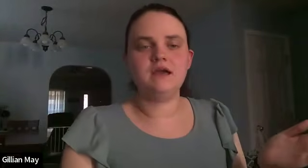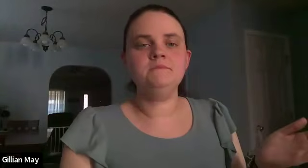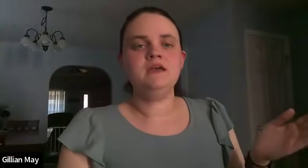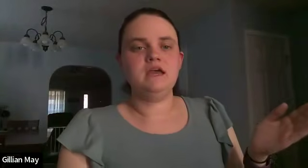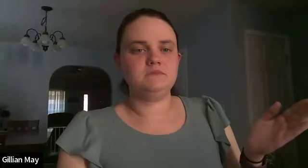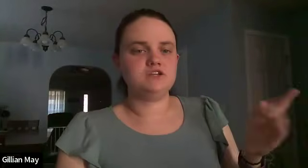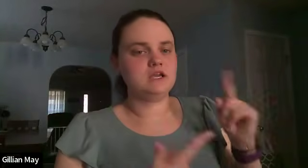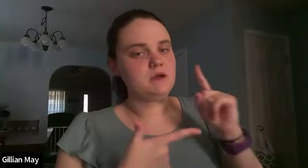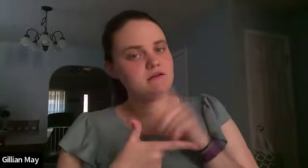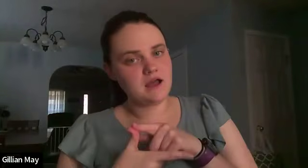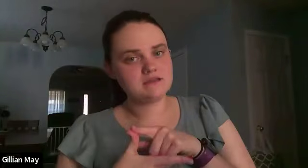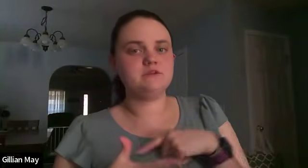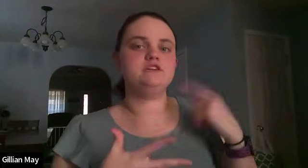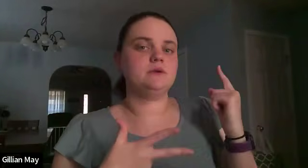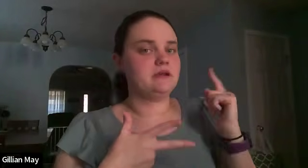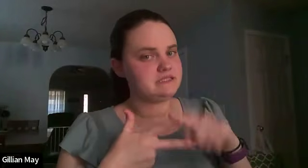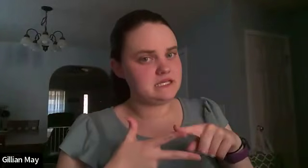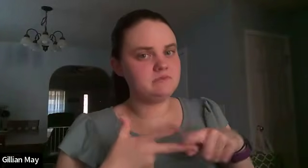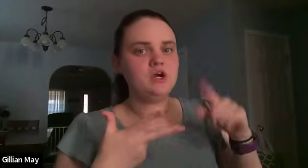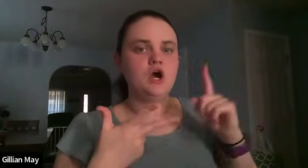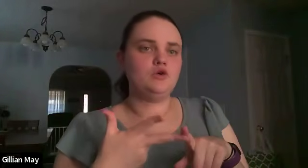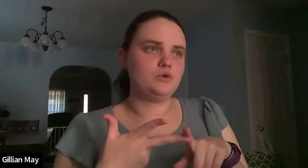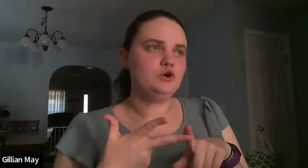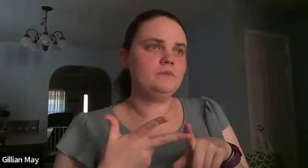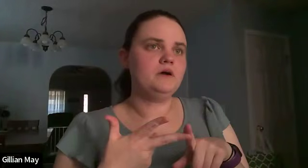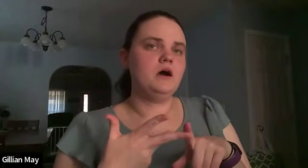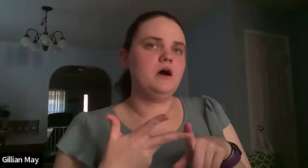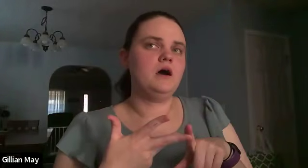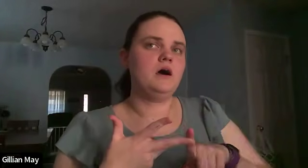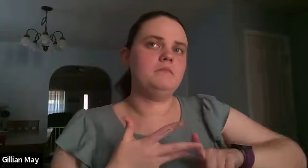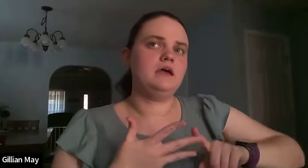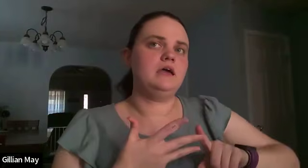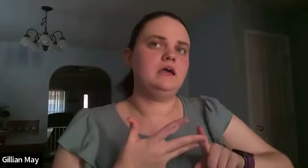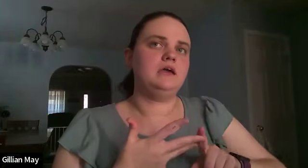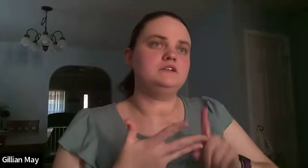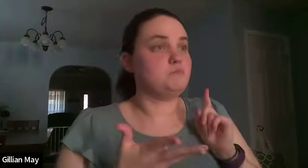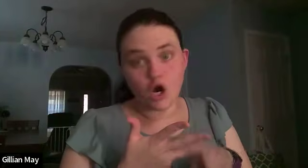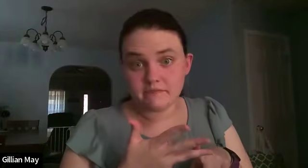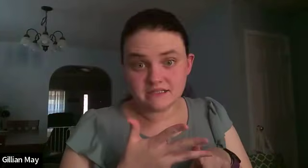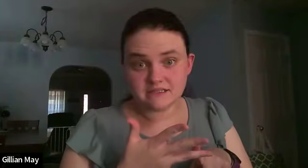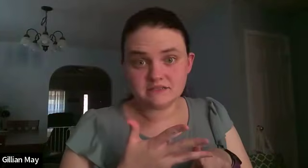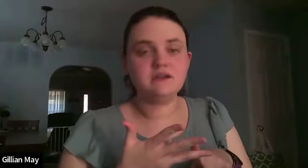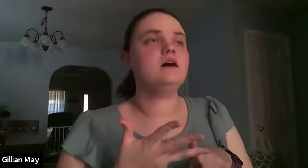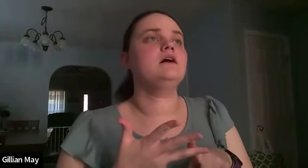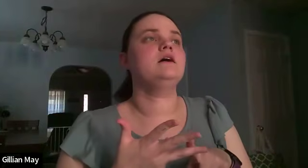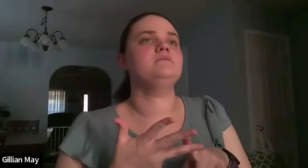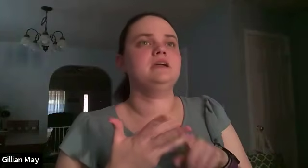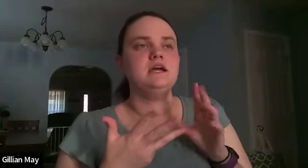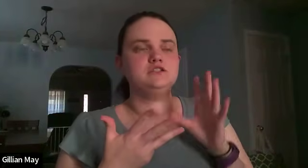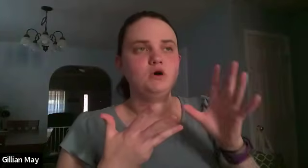Okay. It can be talking about a class. It can be talking about a team, a group, a department, like